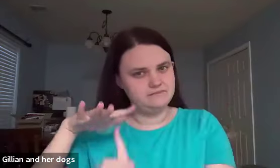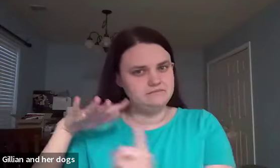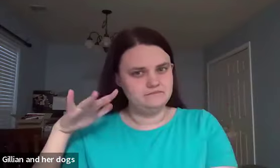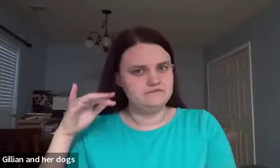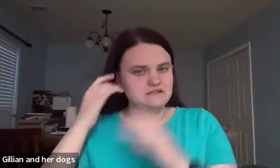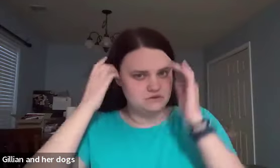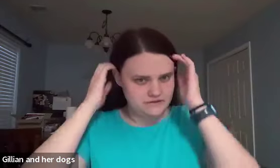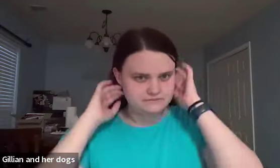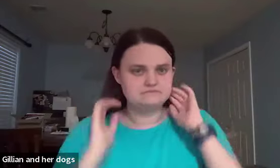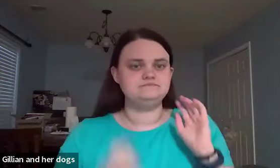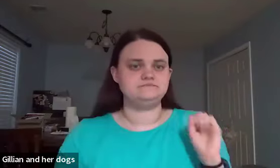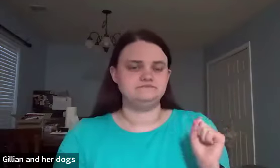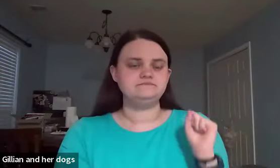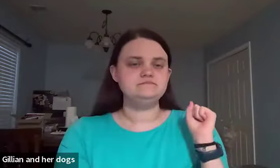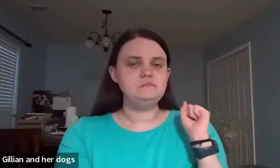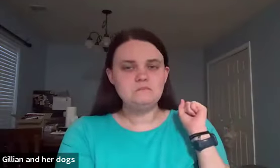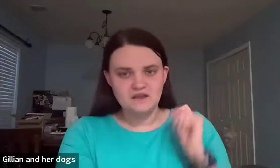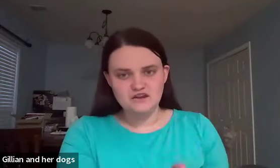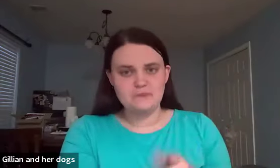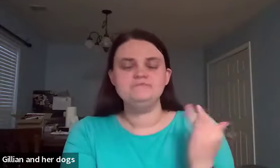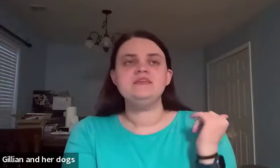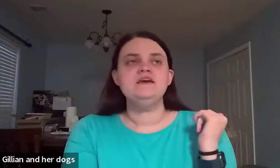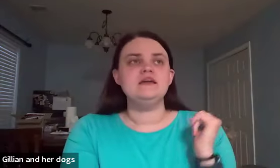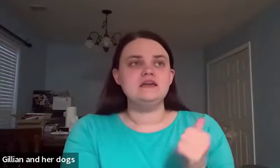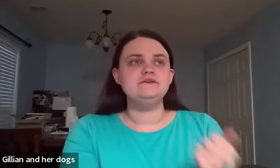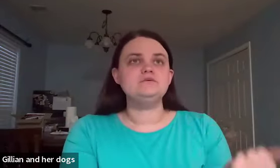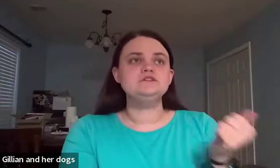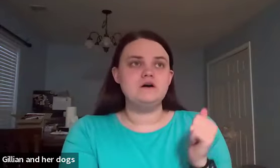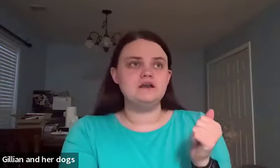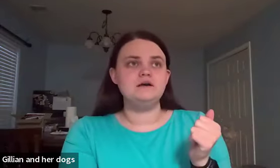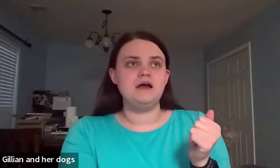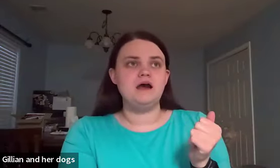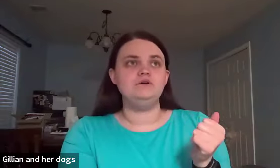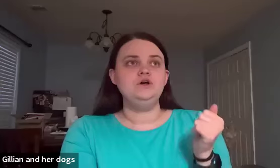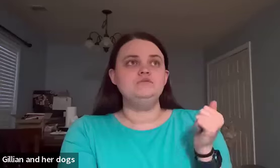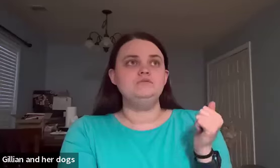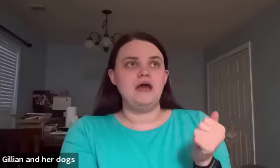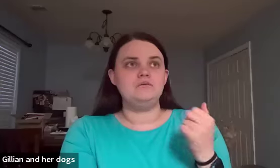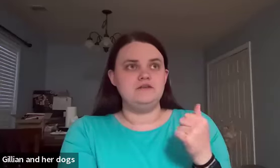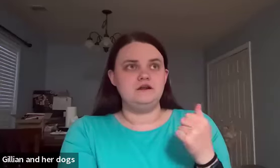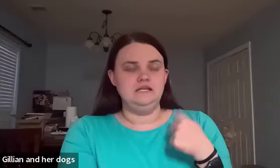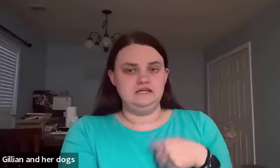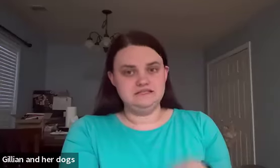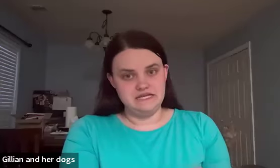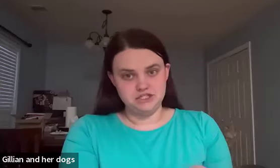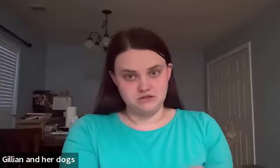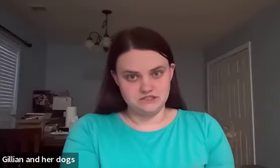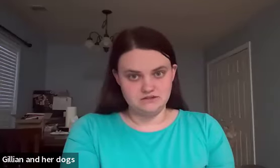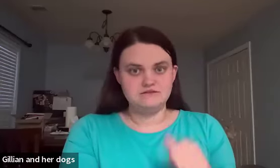lightning. That's what I mhm. think. Okay. If you were talking about bad weather and needing to take shelter,